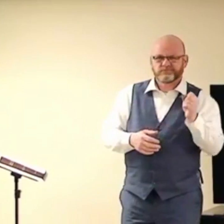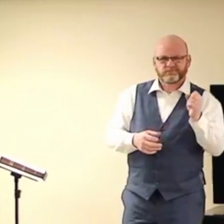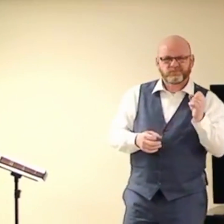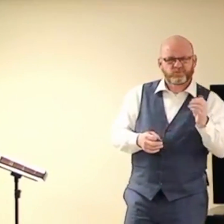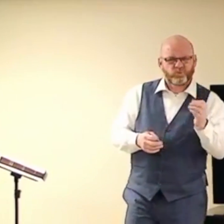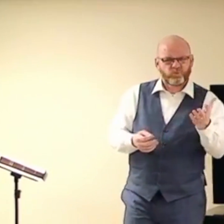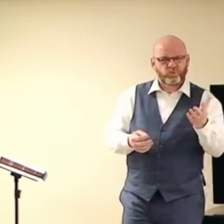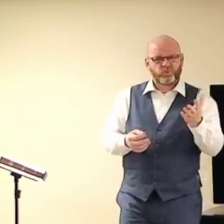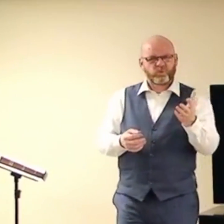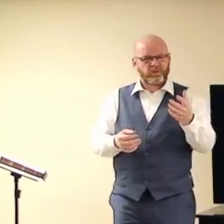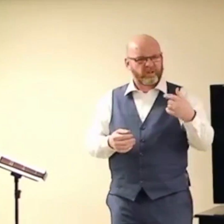match.